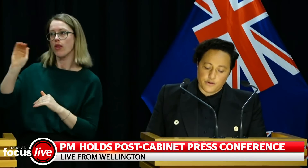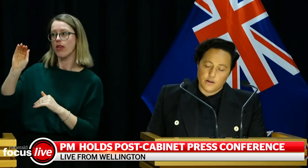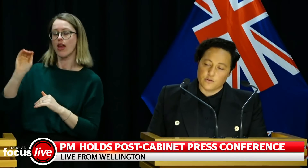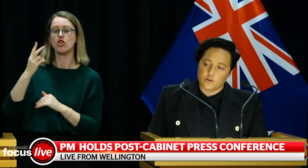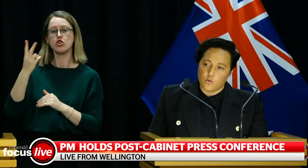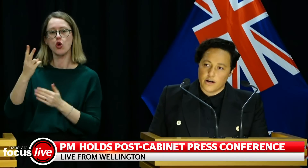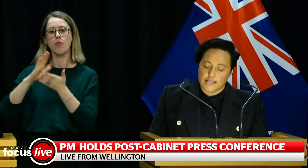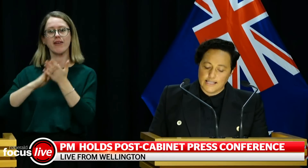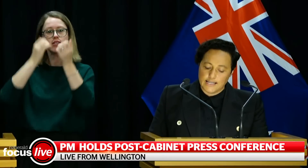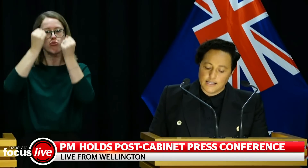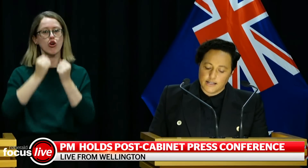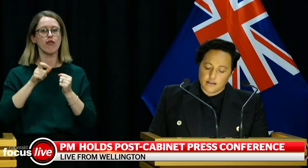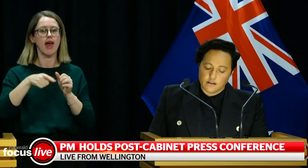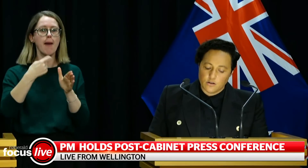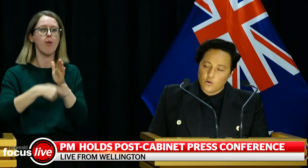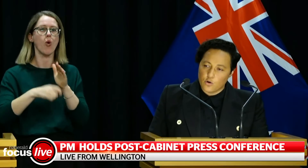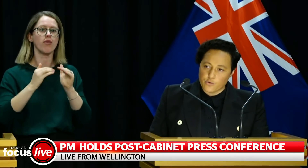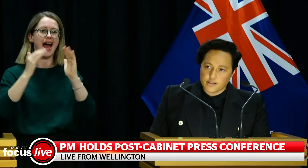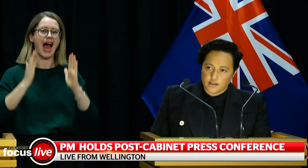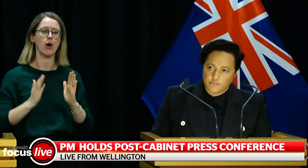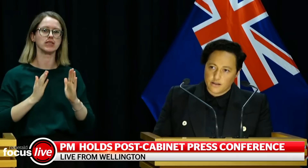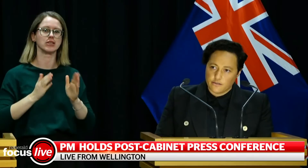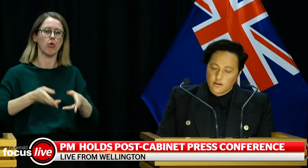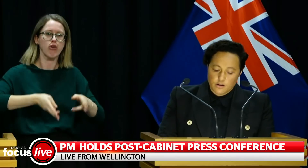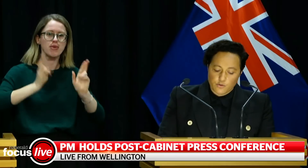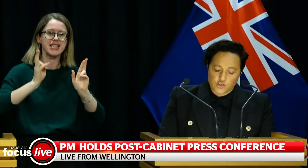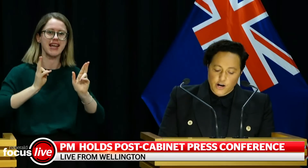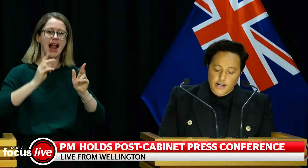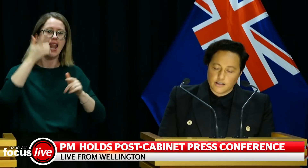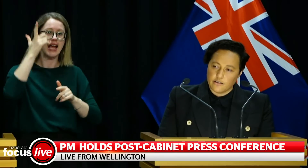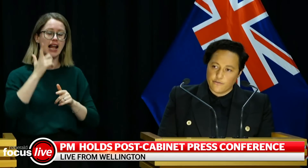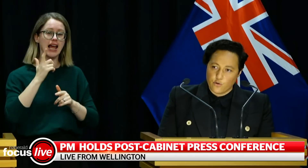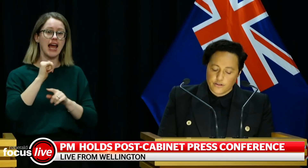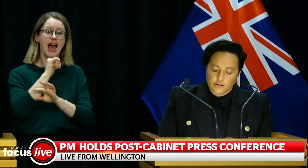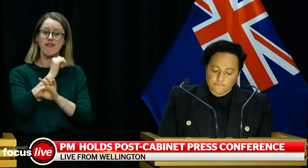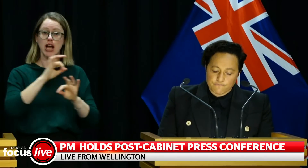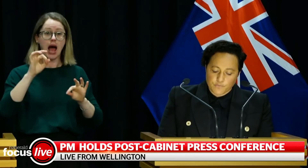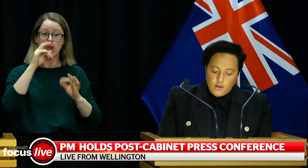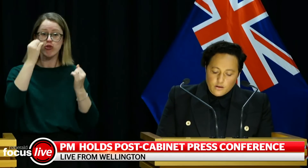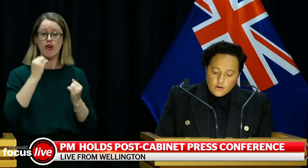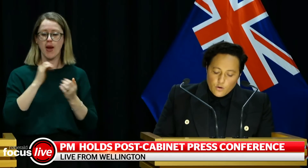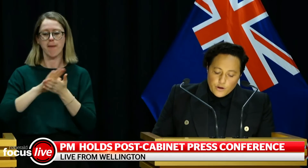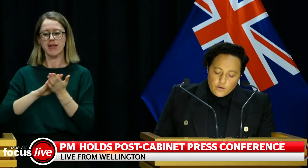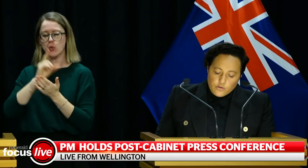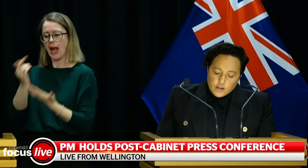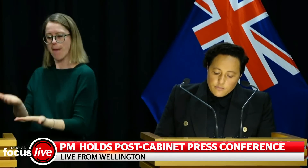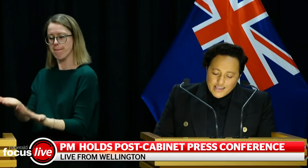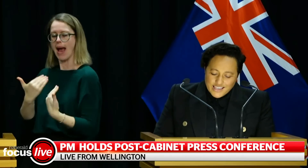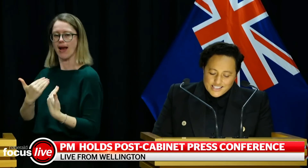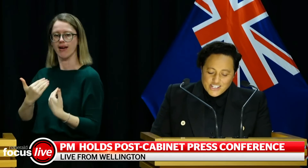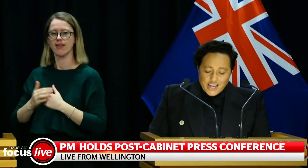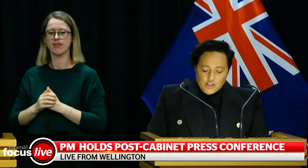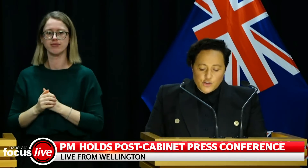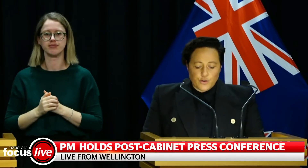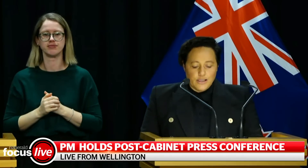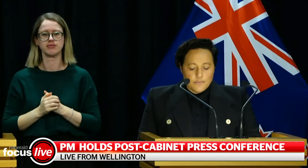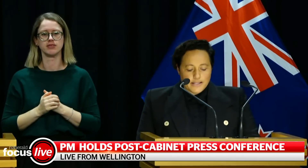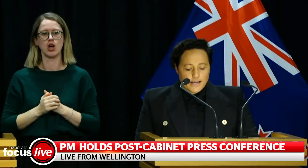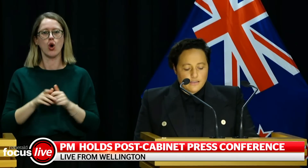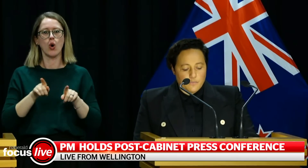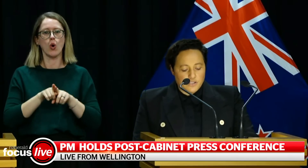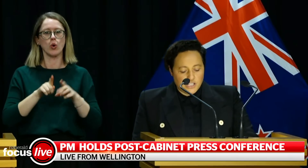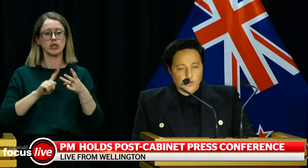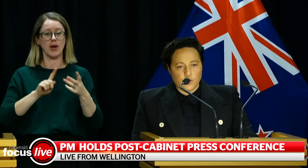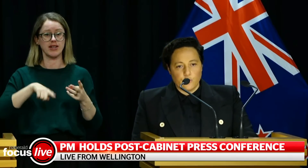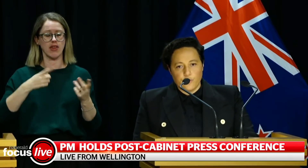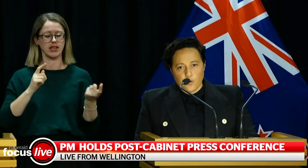their property was acquired legally or risk it being restrained and forfeited. We are also making a change to